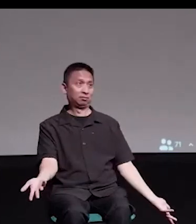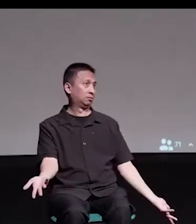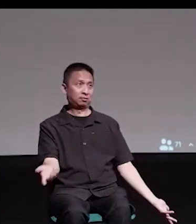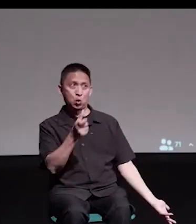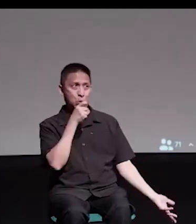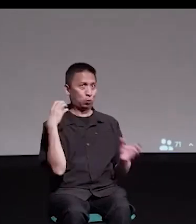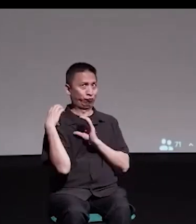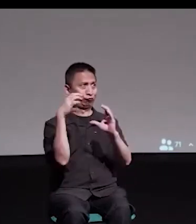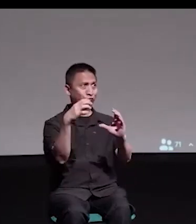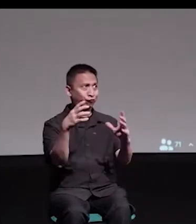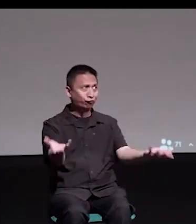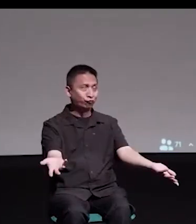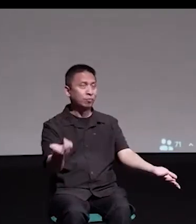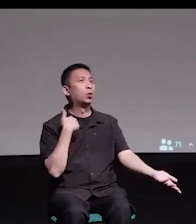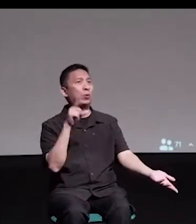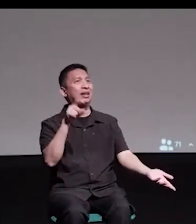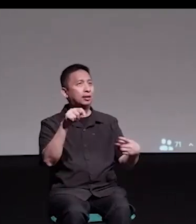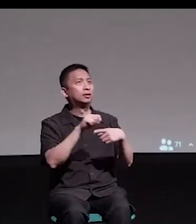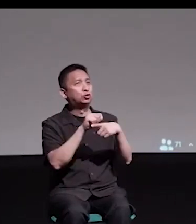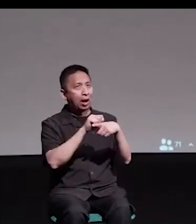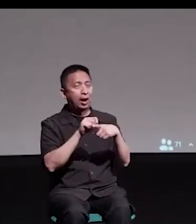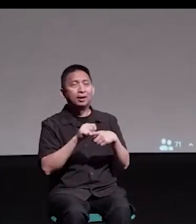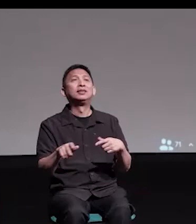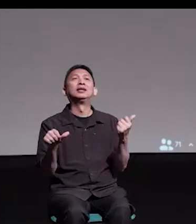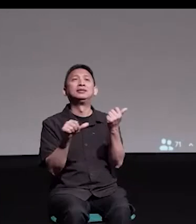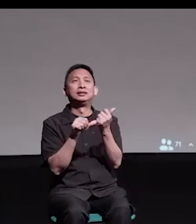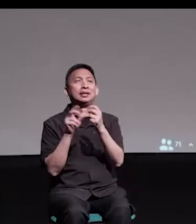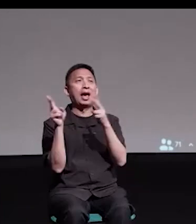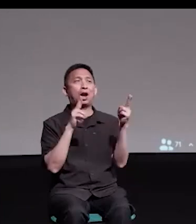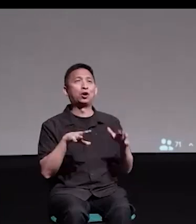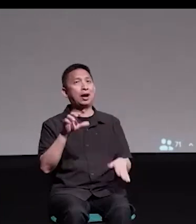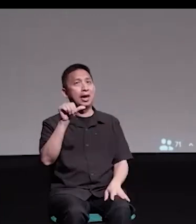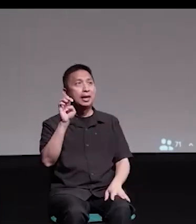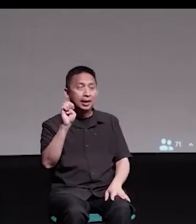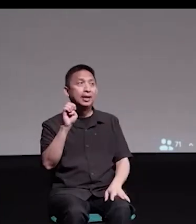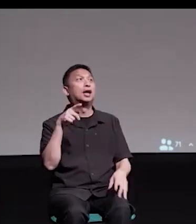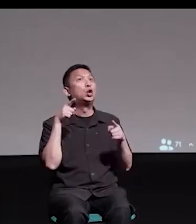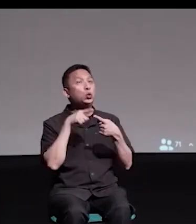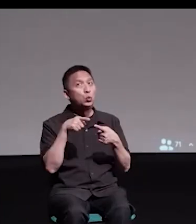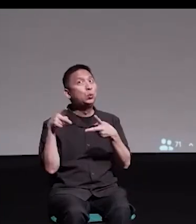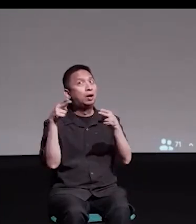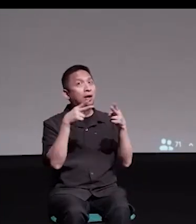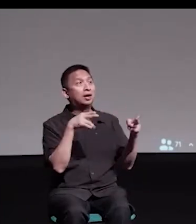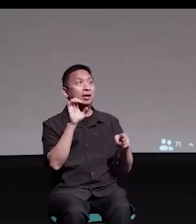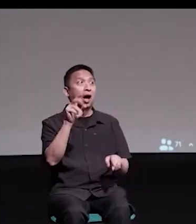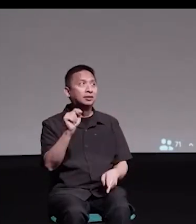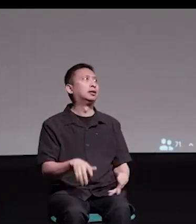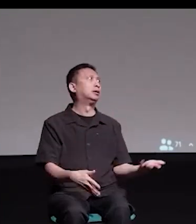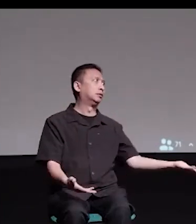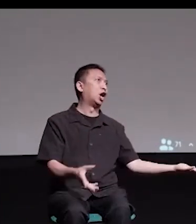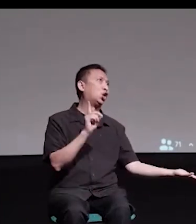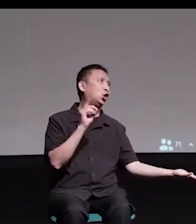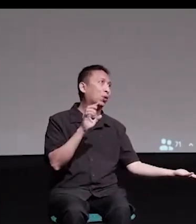take over if we're not training AEs to cut. So train your AEs to cut everyone.